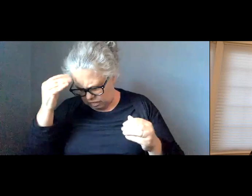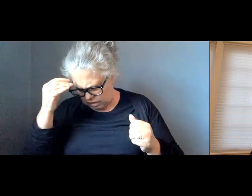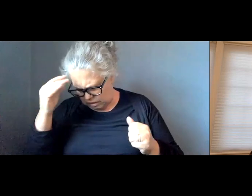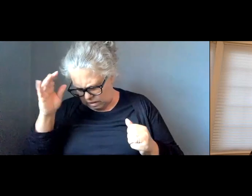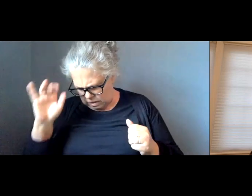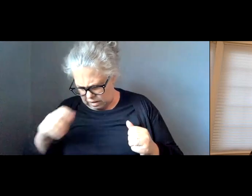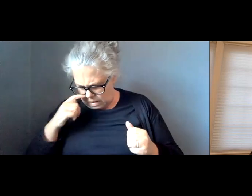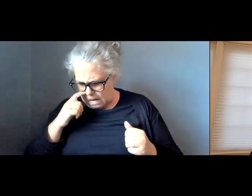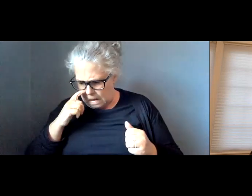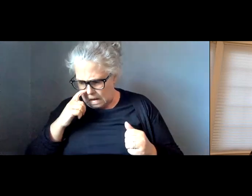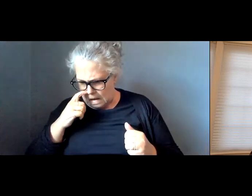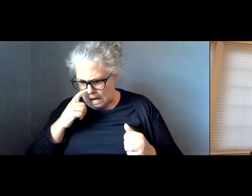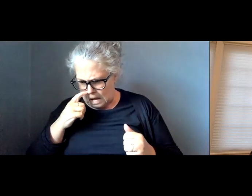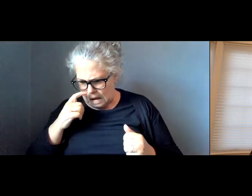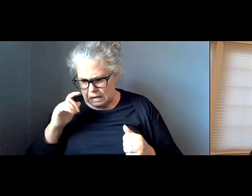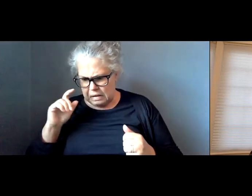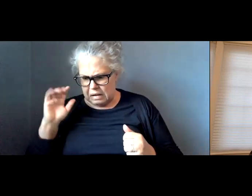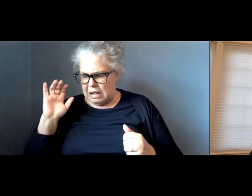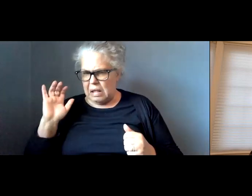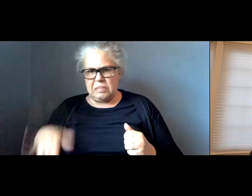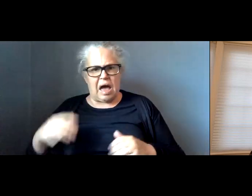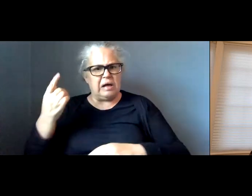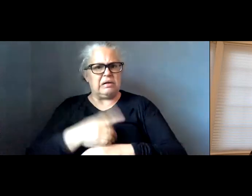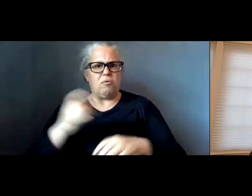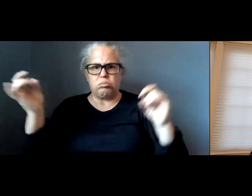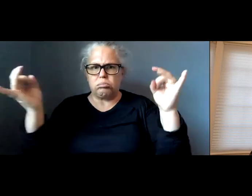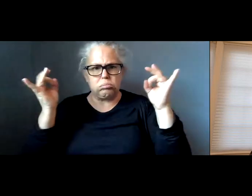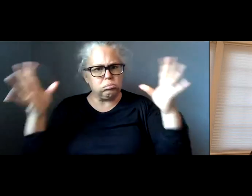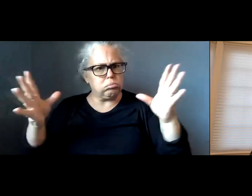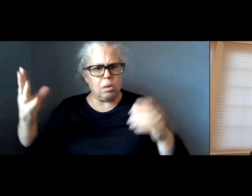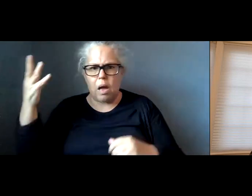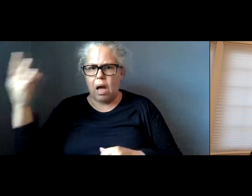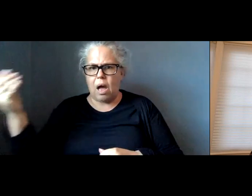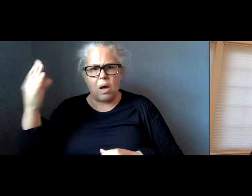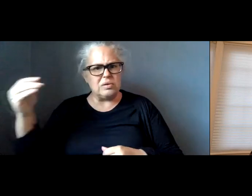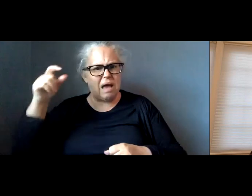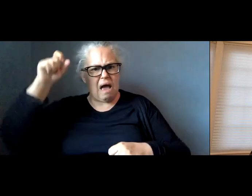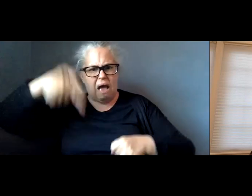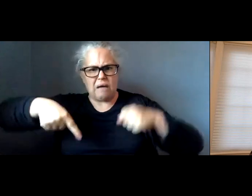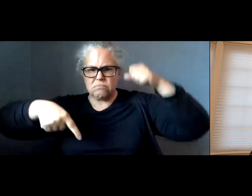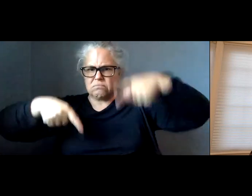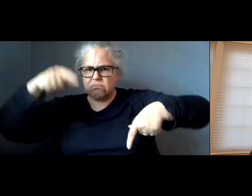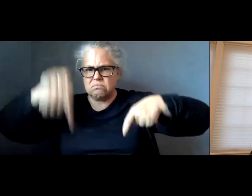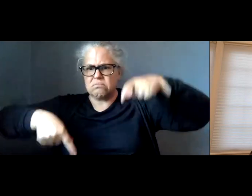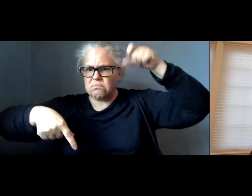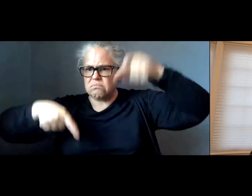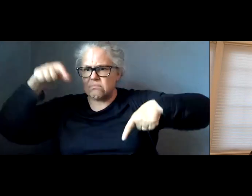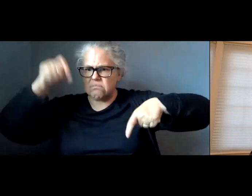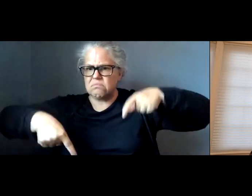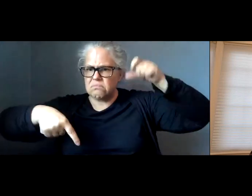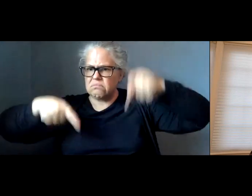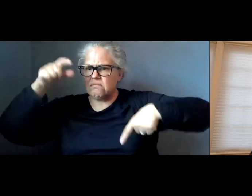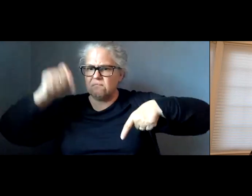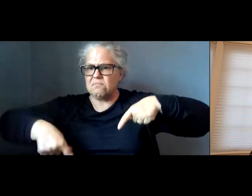for a group were worse than I had ever experienced. The surprise slashing of hail welted our faces to the point where trying to